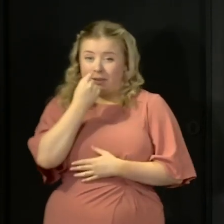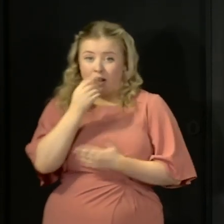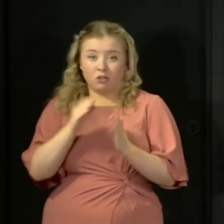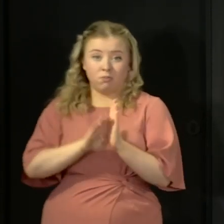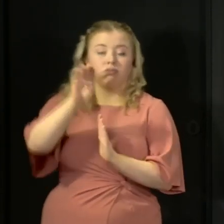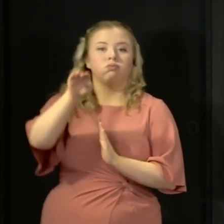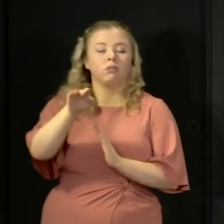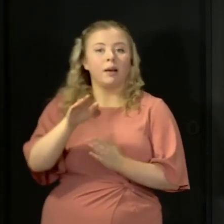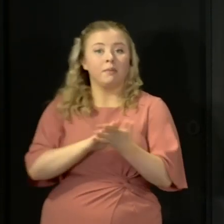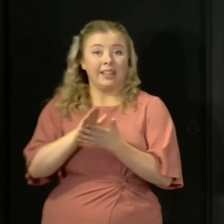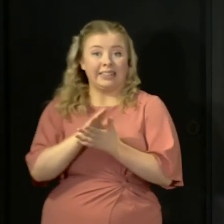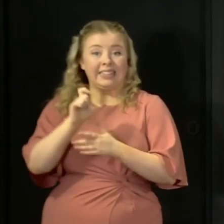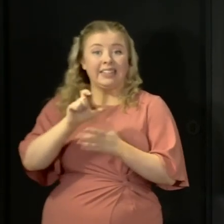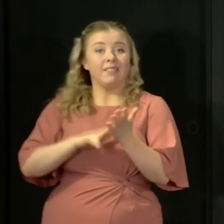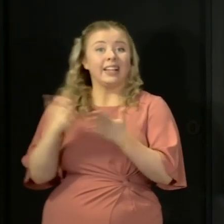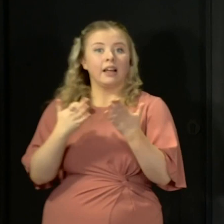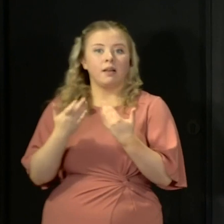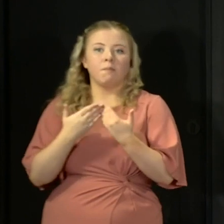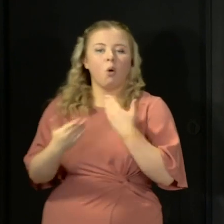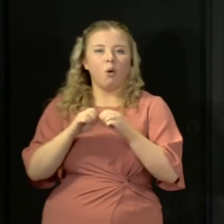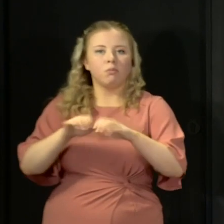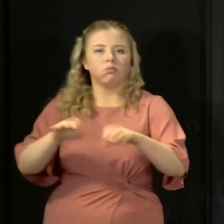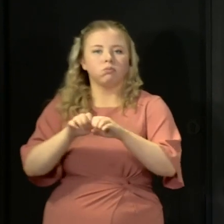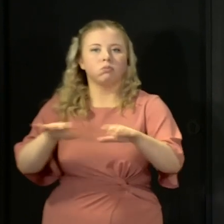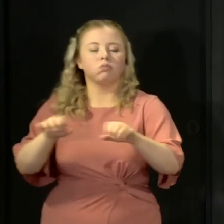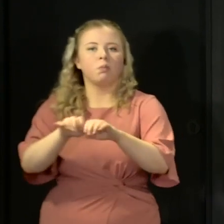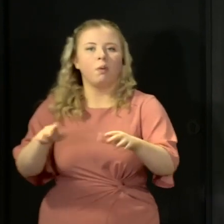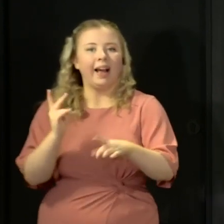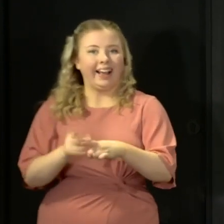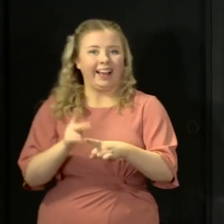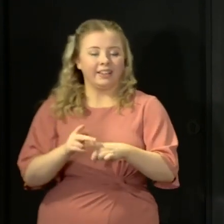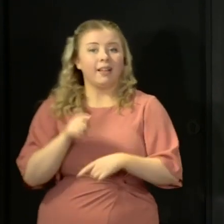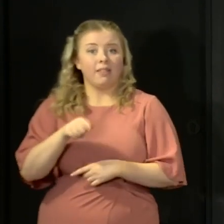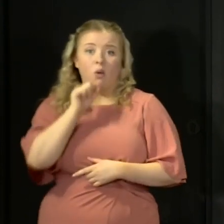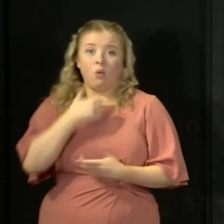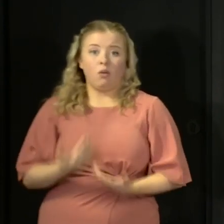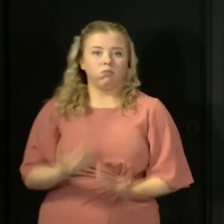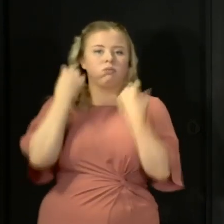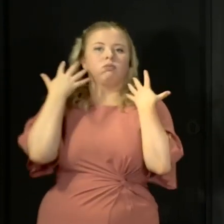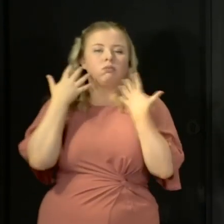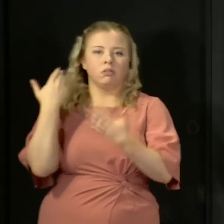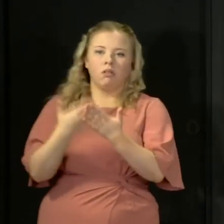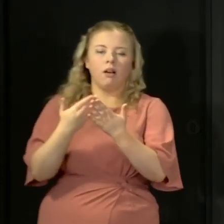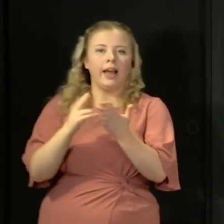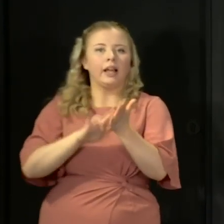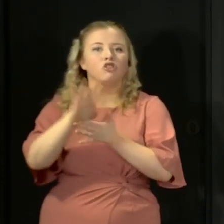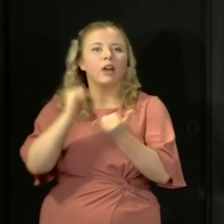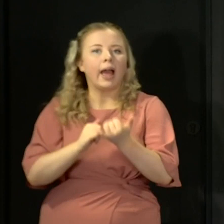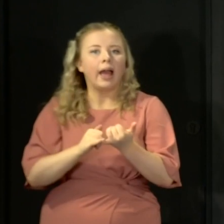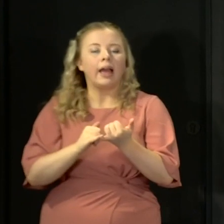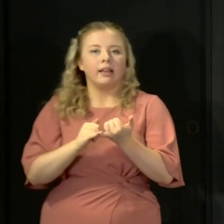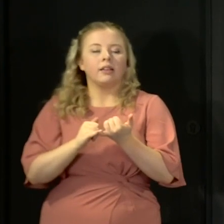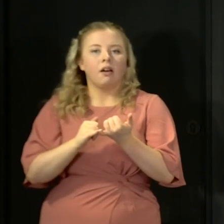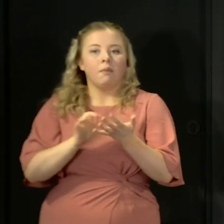virus would start to increase exponentially again. That could overwhelm our health service, force us to reimpose